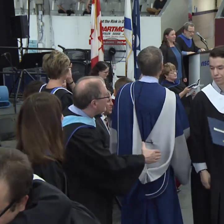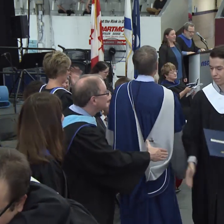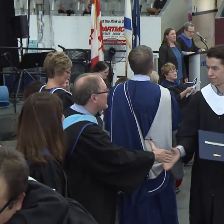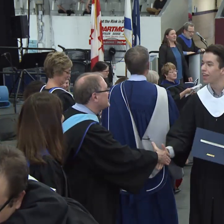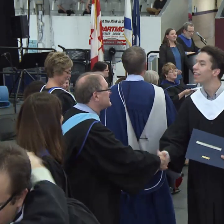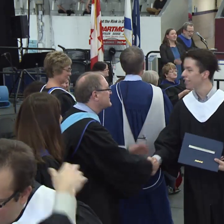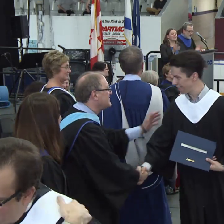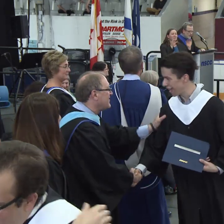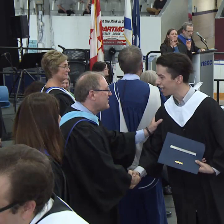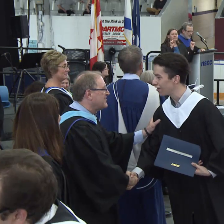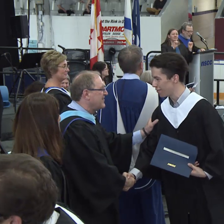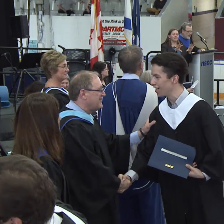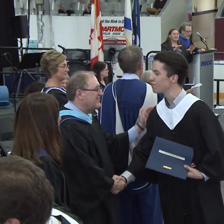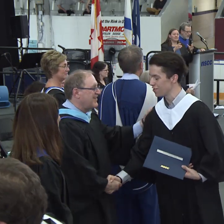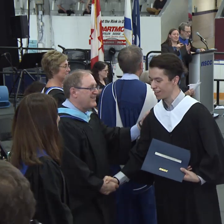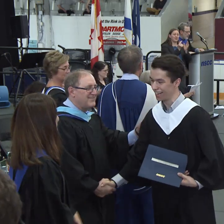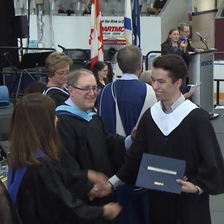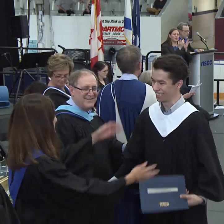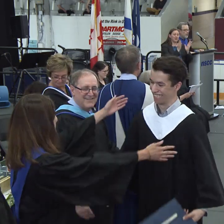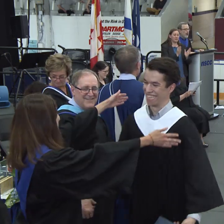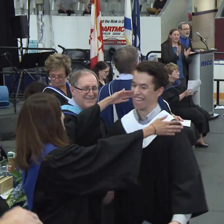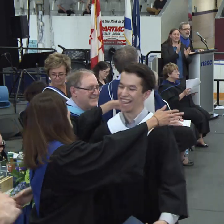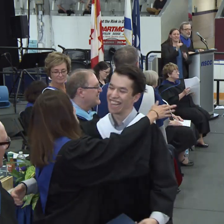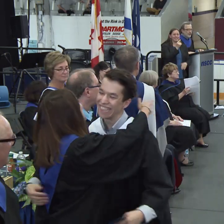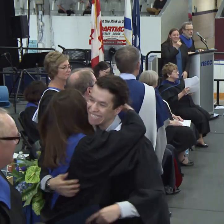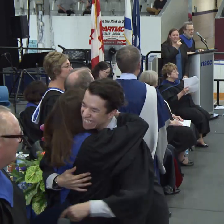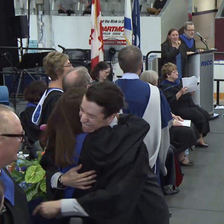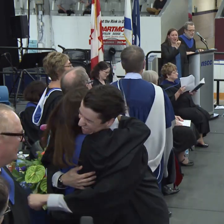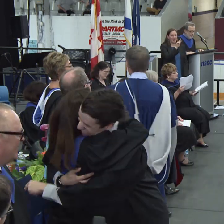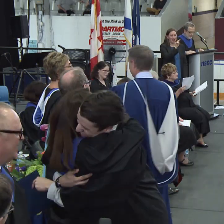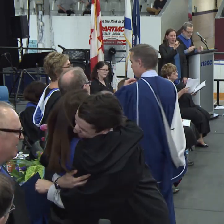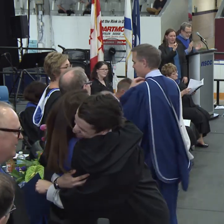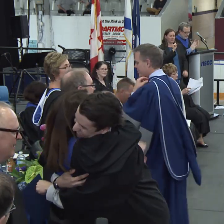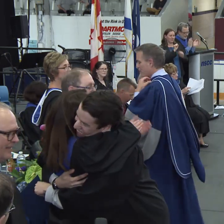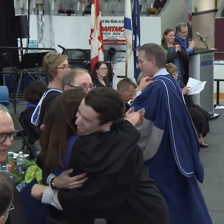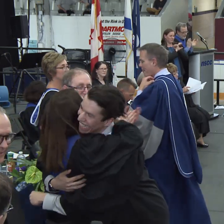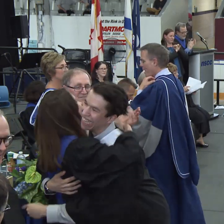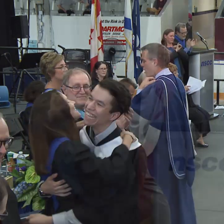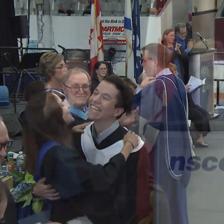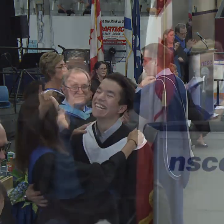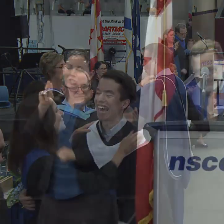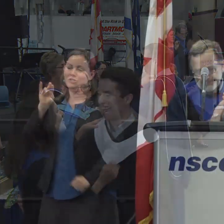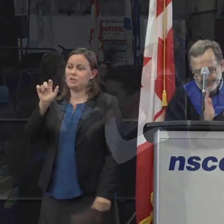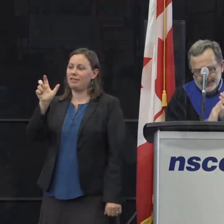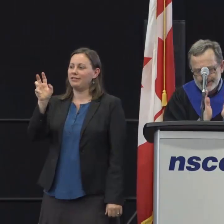Mr. President, the graduates in Radio, Television Arts, Broadcast Journalism.